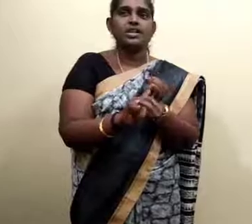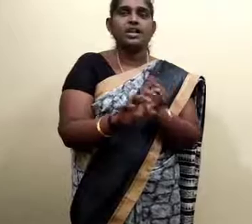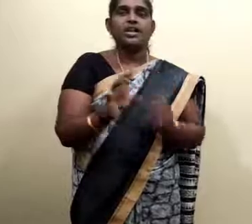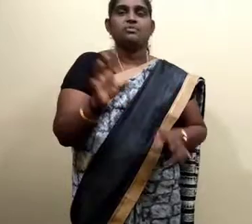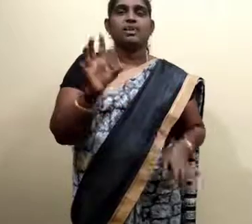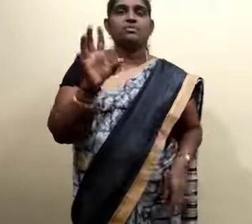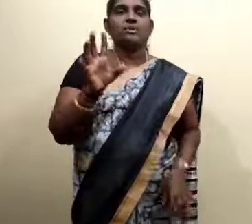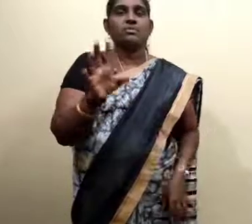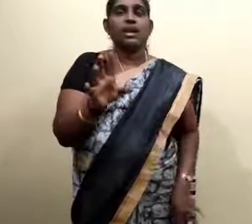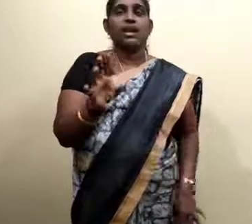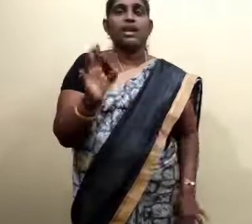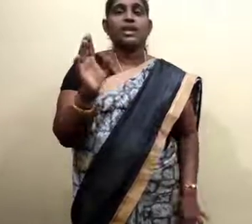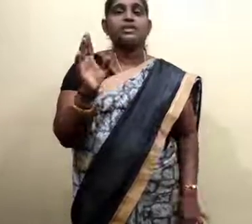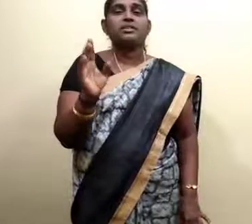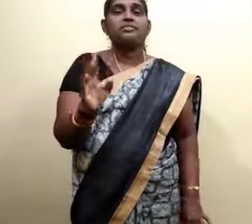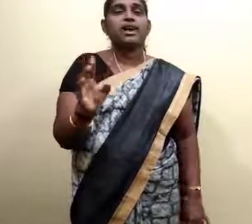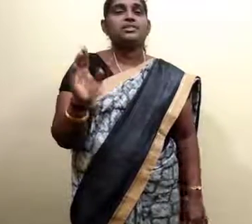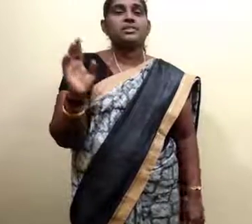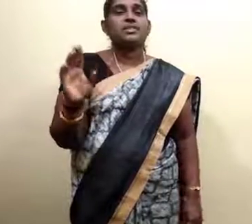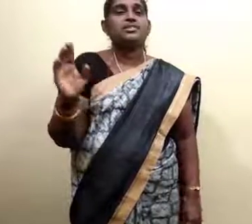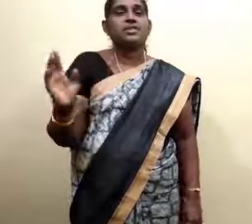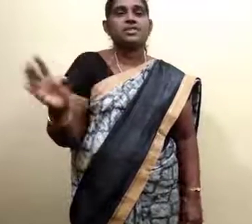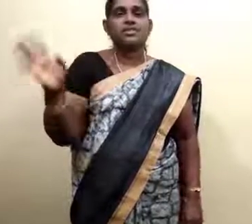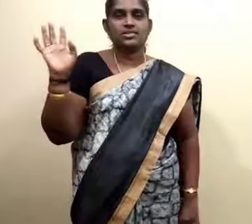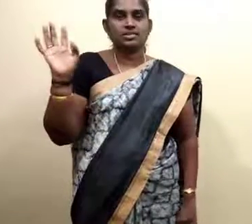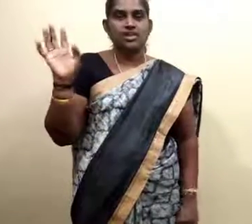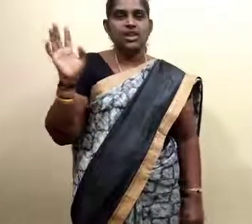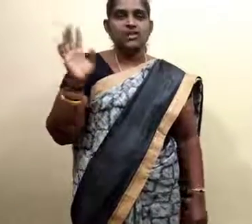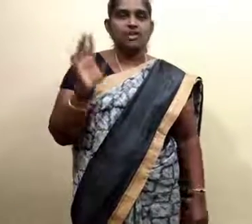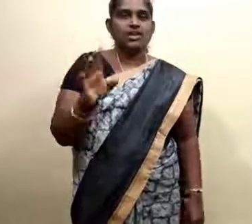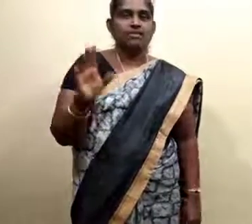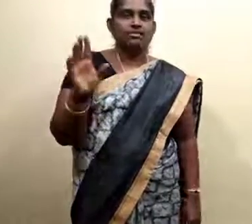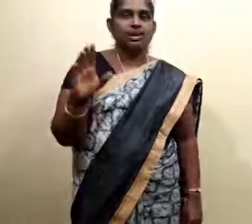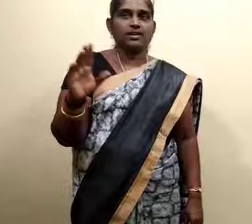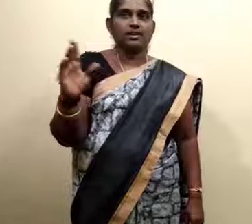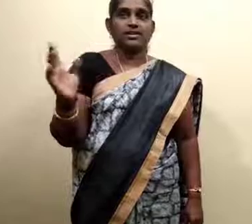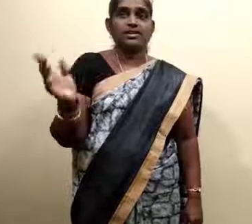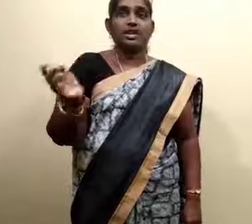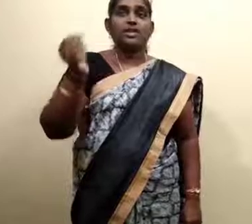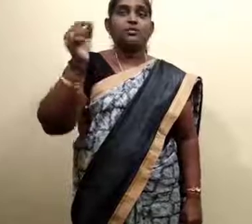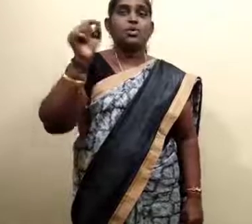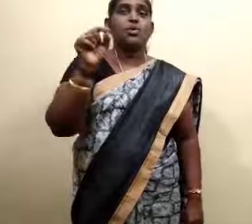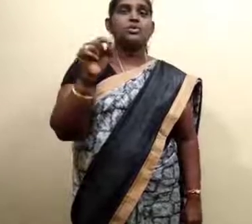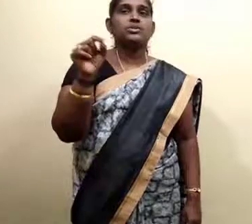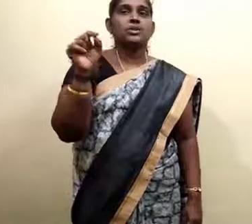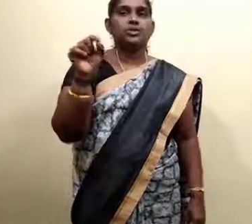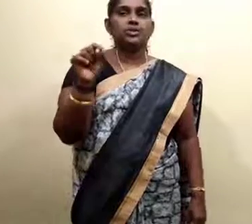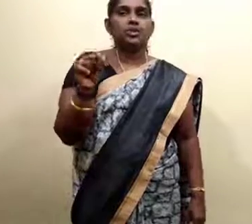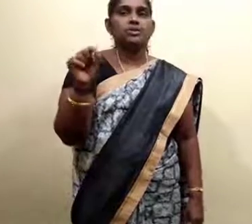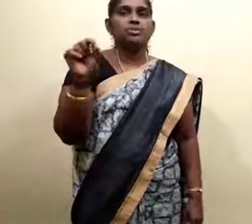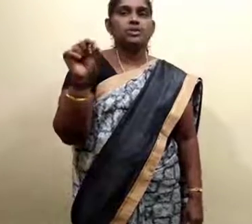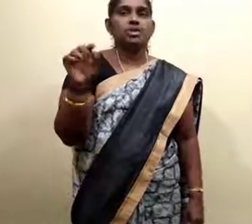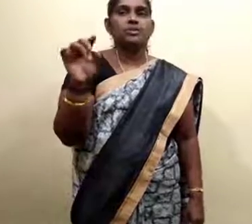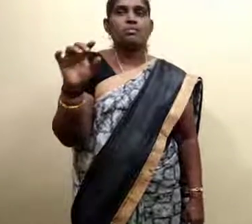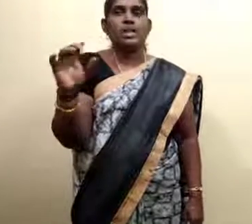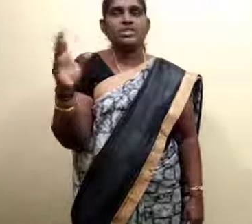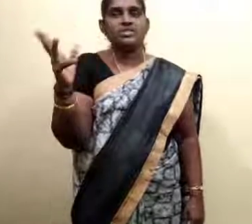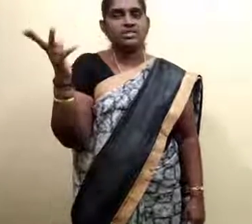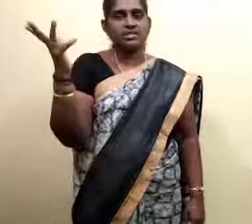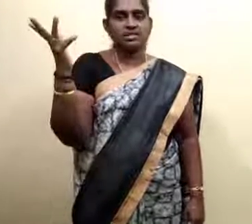Yorkshire became the major factories under cities. The most notable was